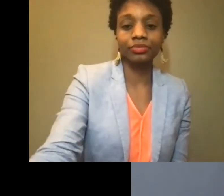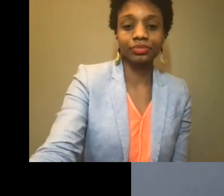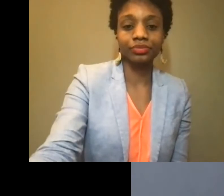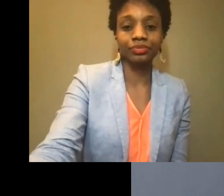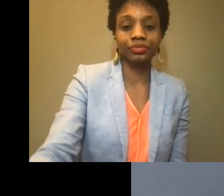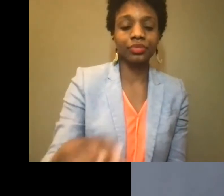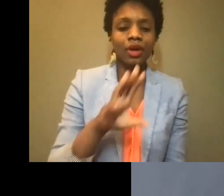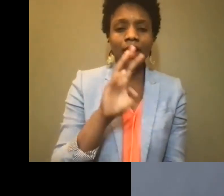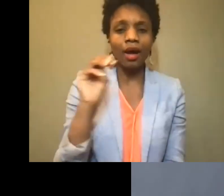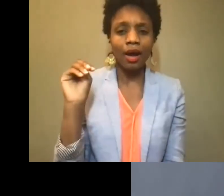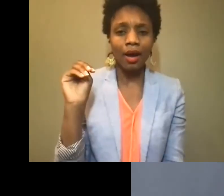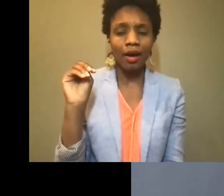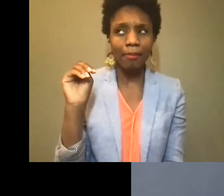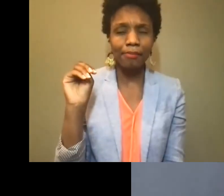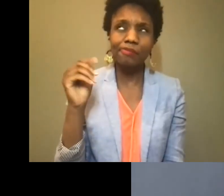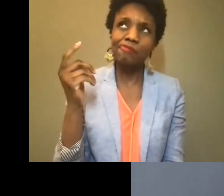guess I'm just wondering,